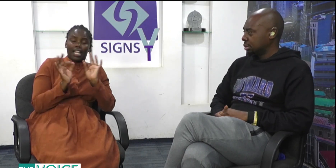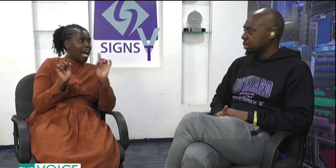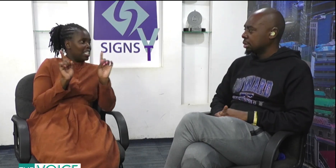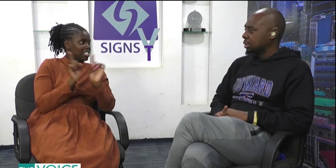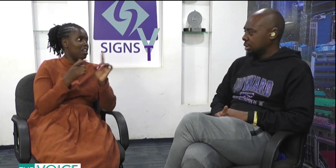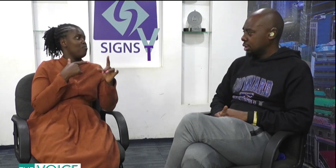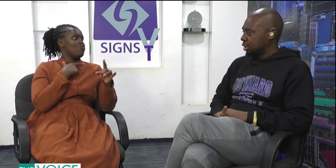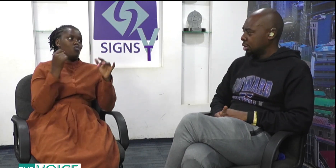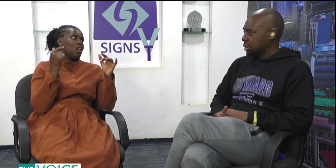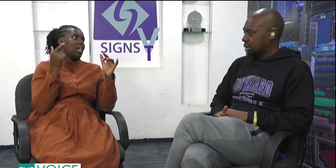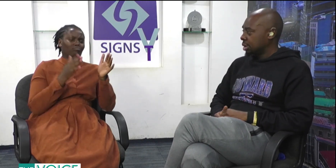Now,